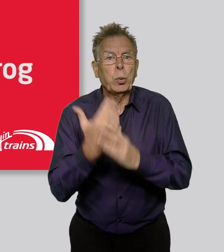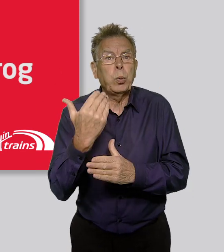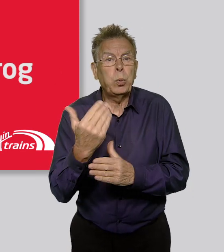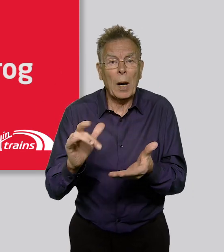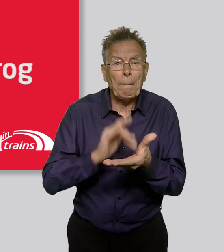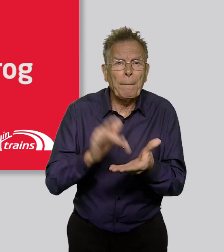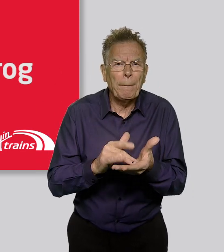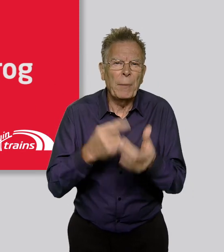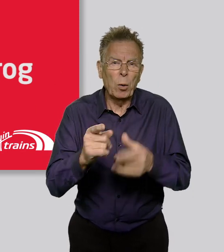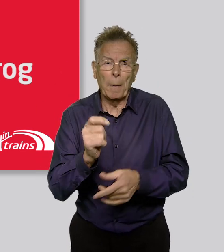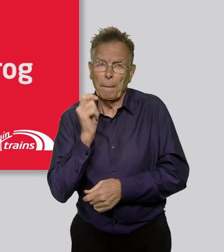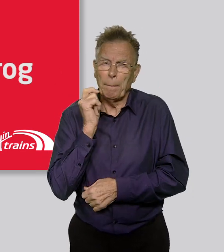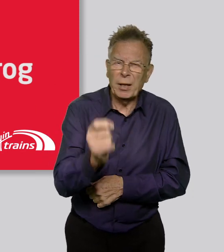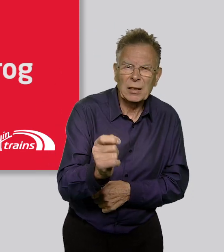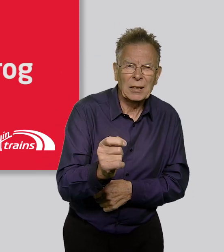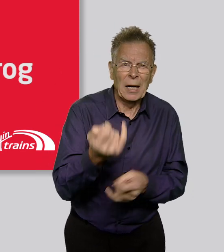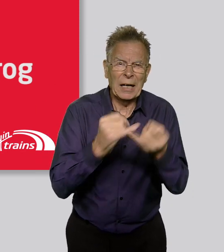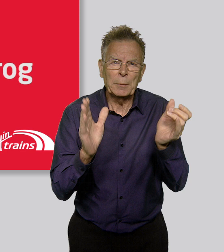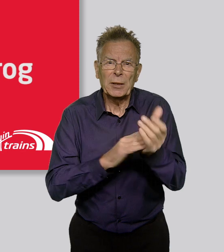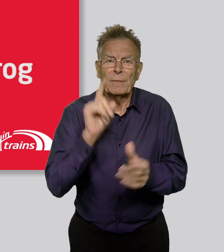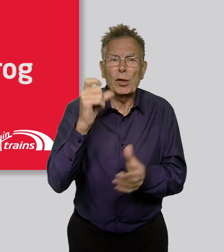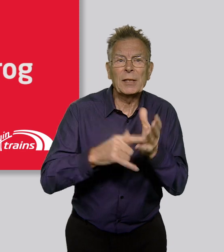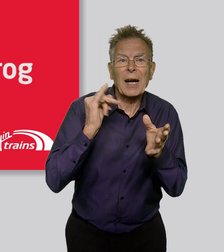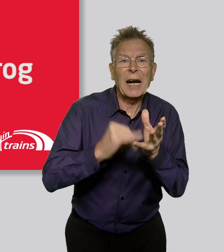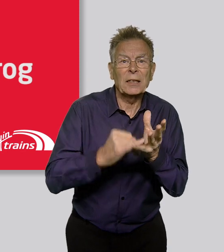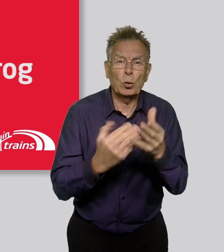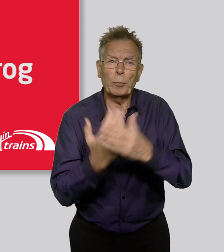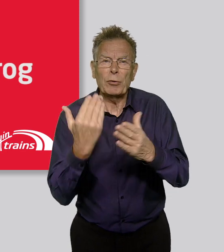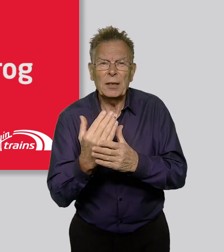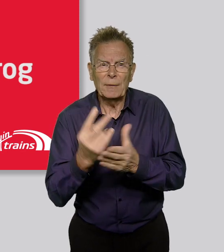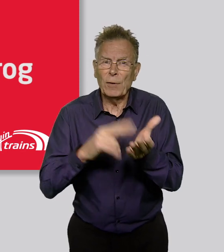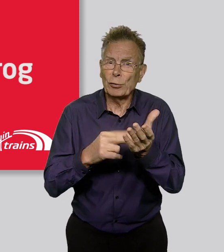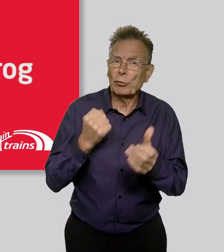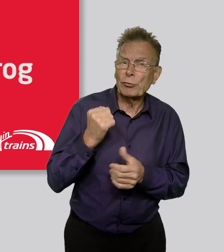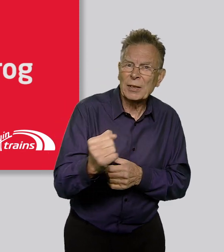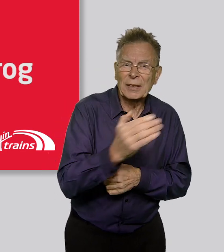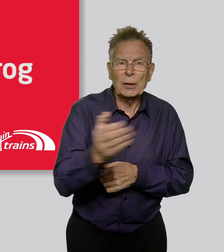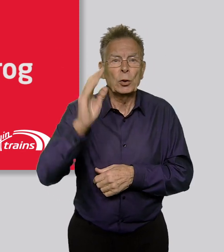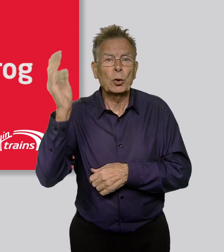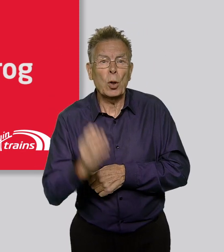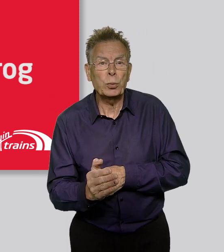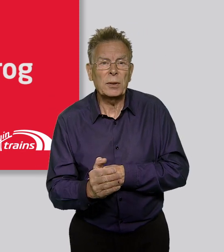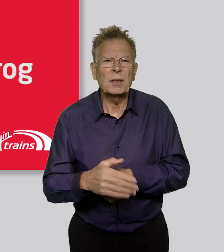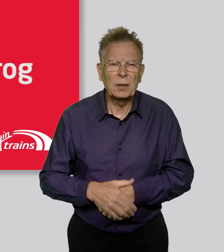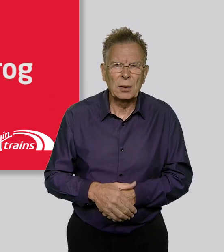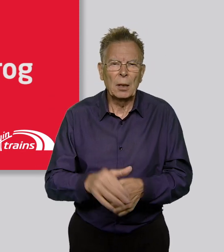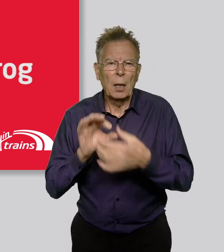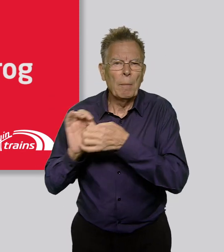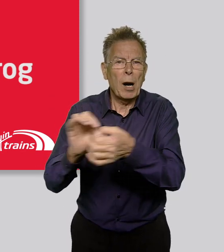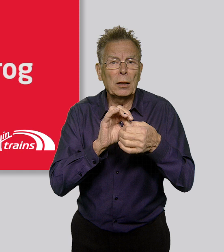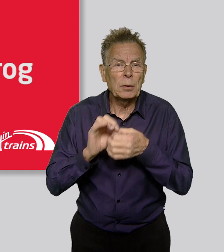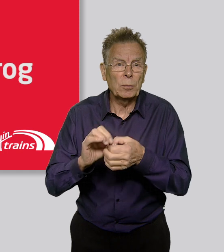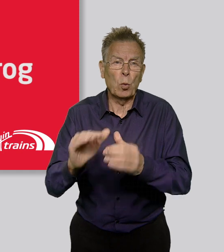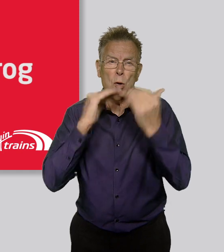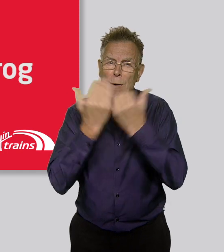app lets you bid on last-minute first-class upgrades on Virgin Trains East Coast services. The partnership is